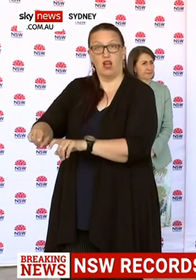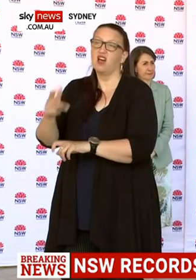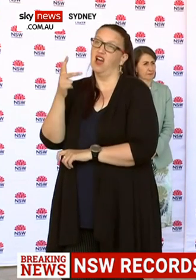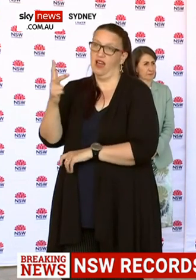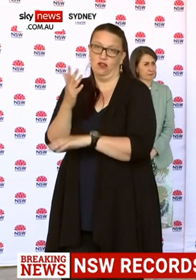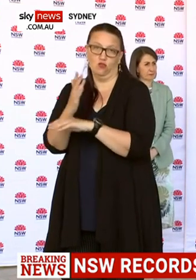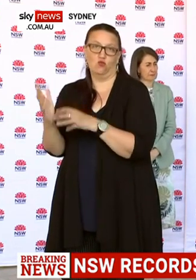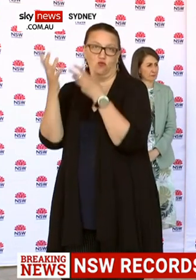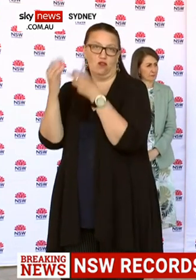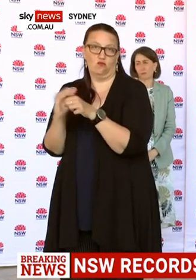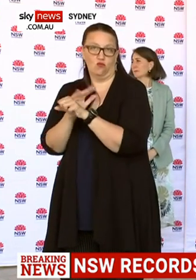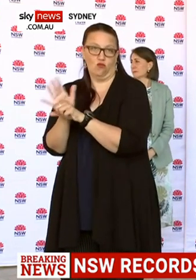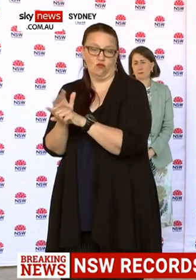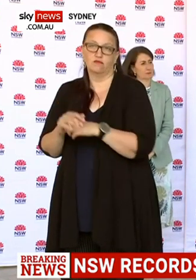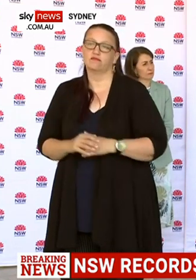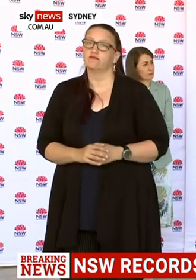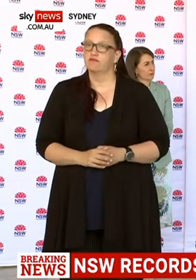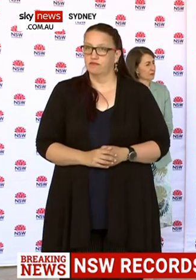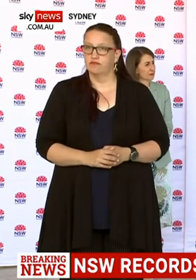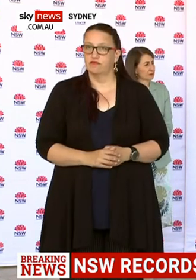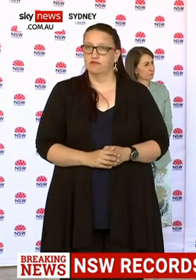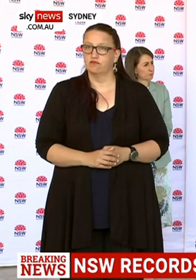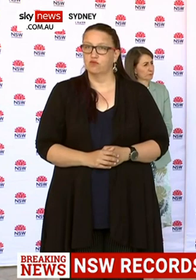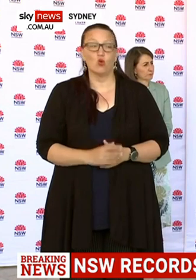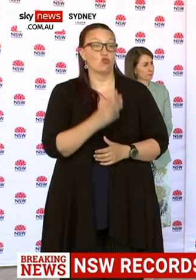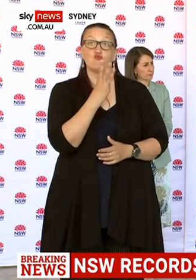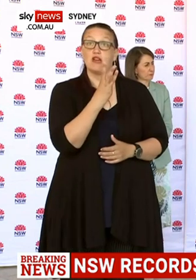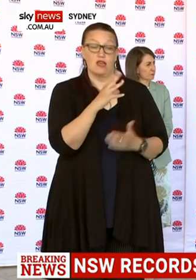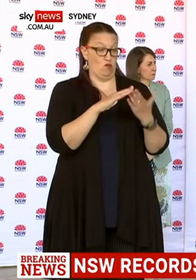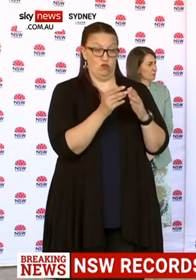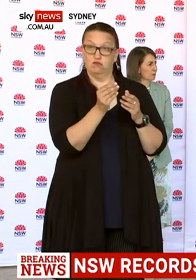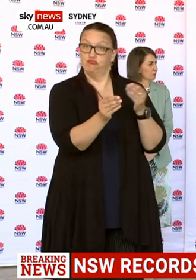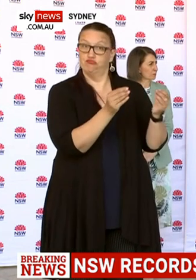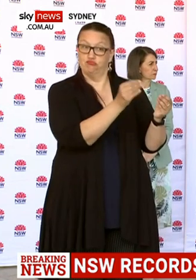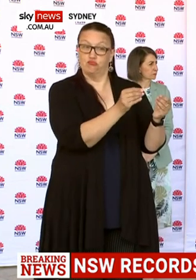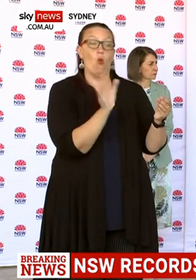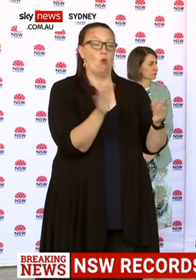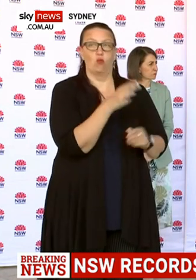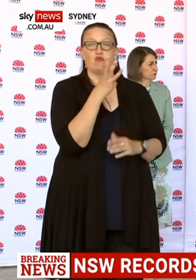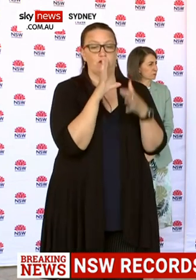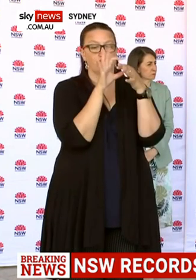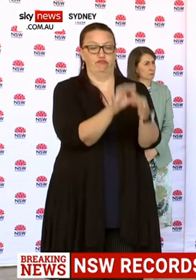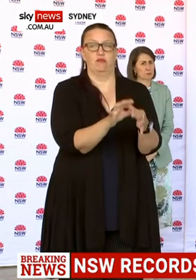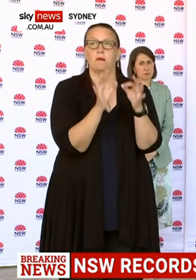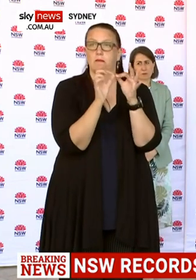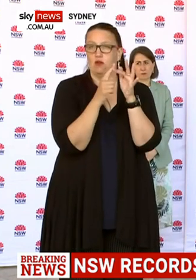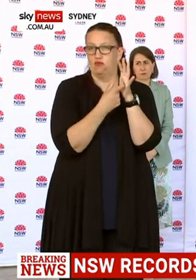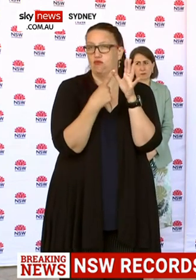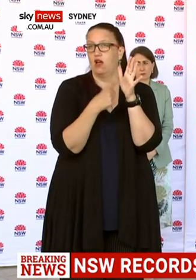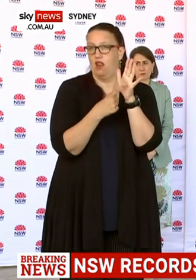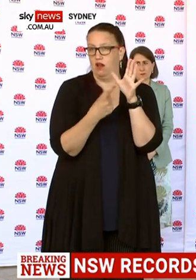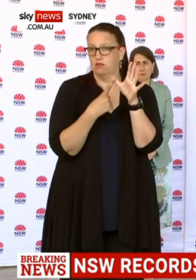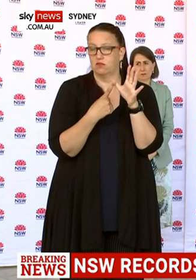4,829. Of the 3 new locally acquired cases, all 3 are linked to the Berala cluster, a woman and man